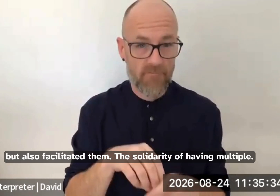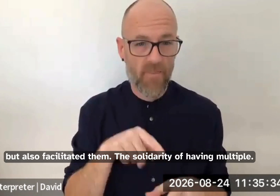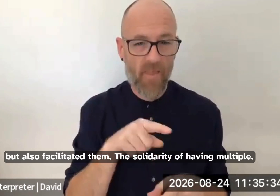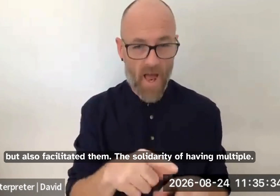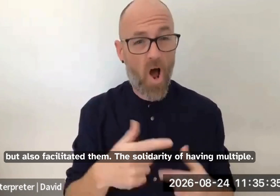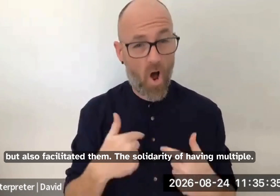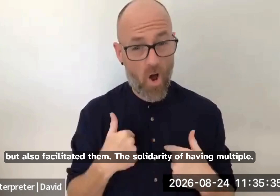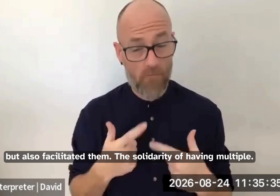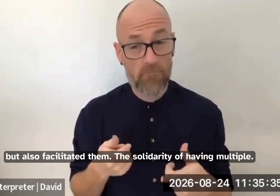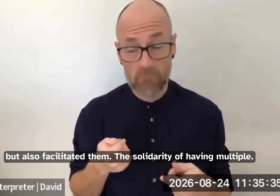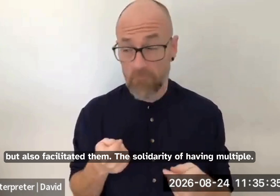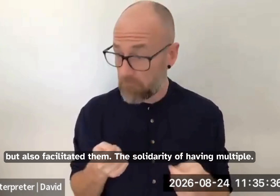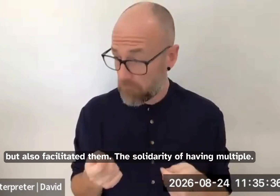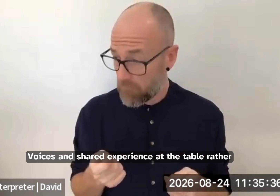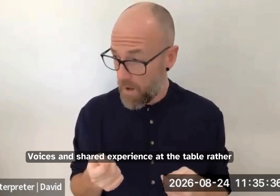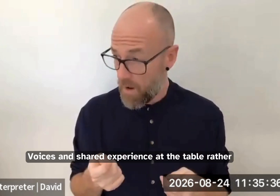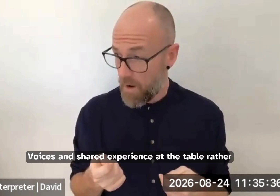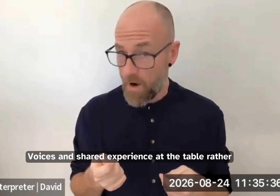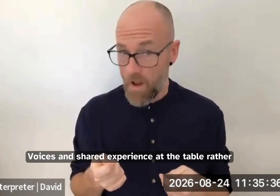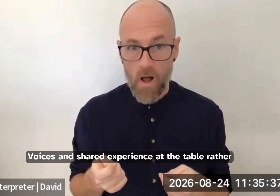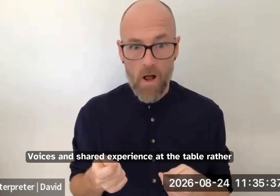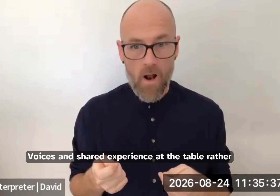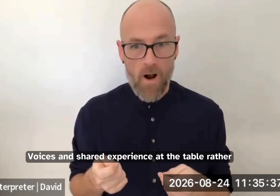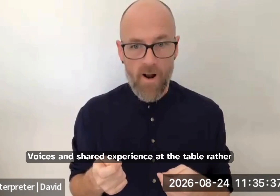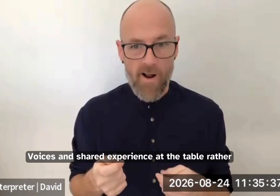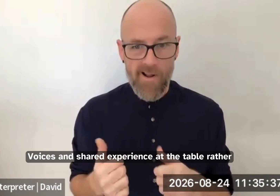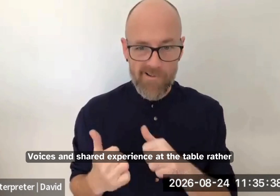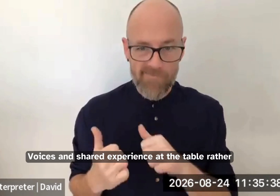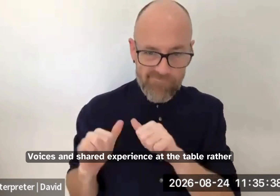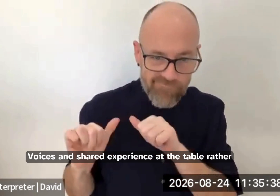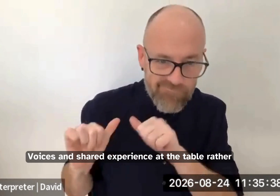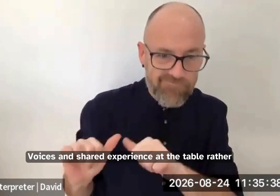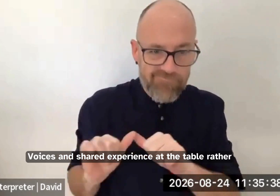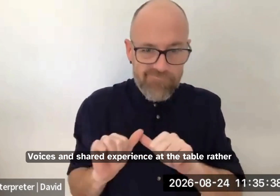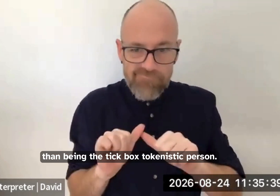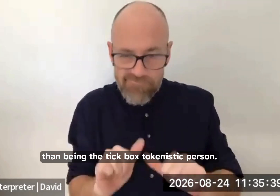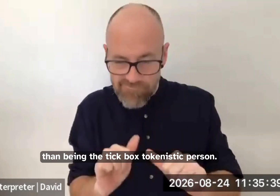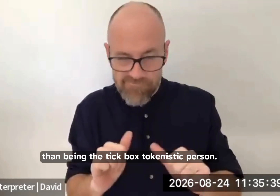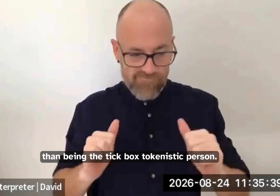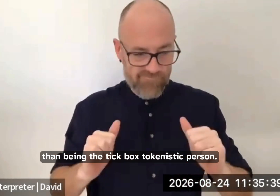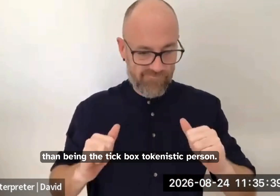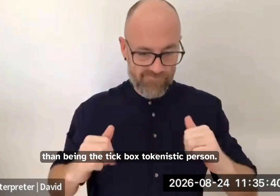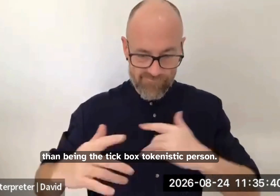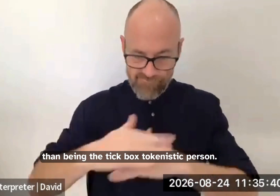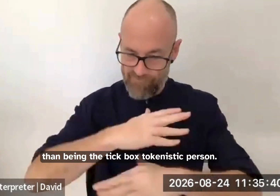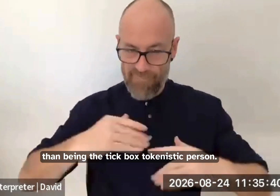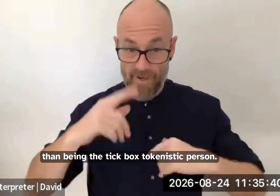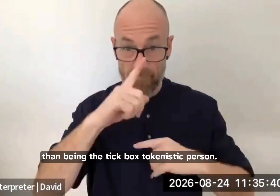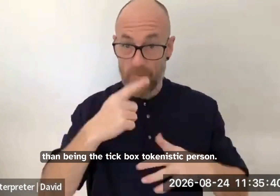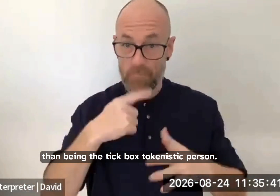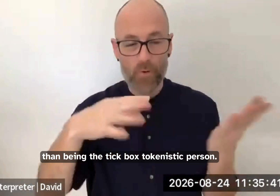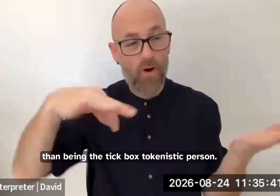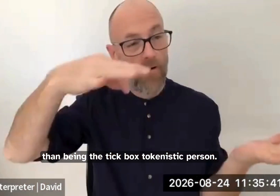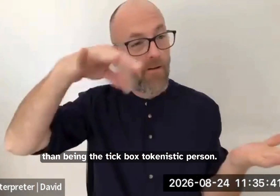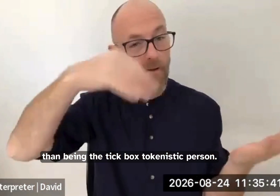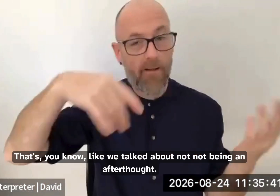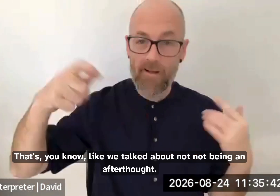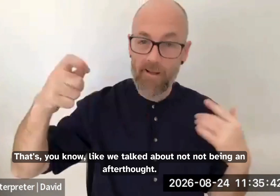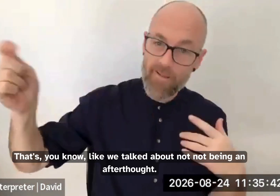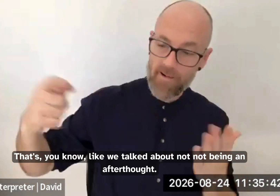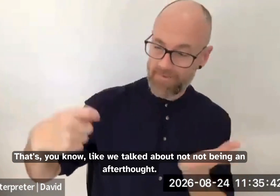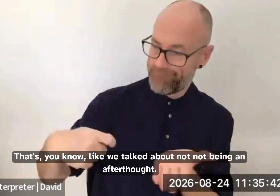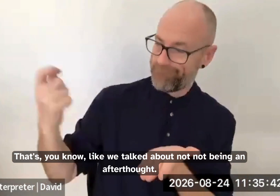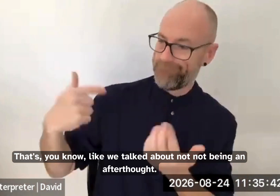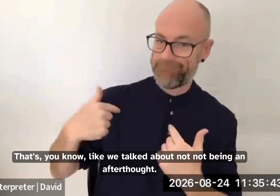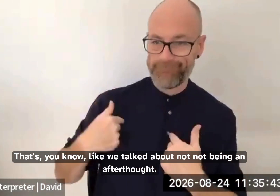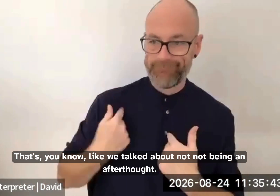the solidarity of having multiple voices and shared experience at the table rather than being the tick box tokenistic person